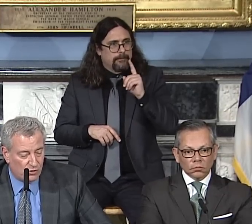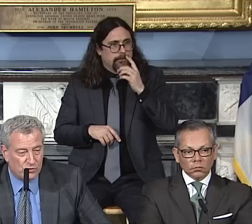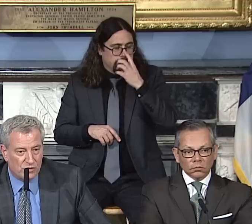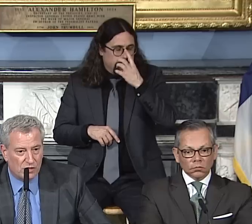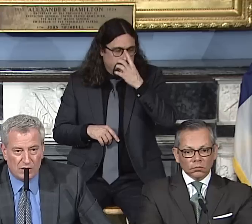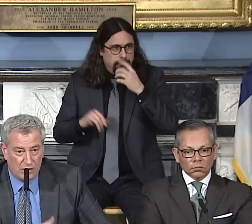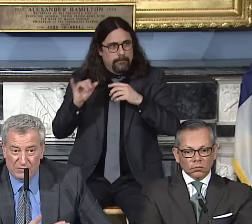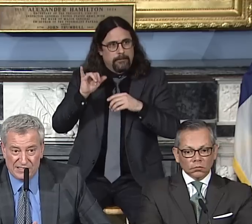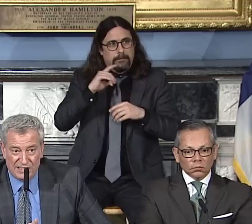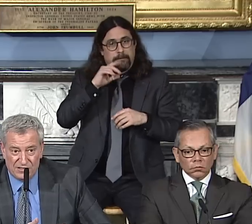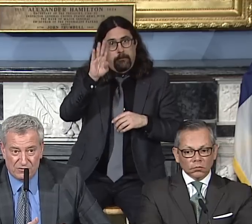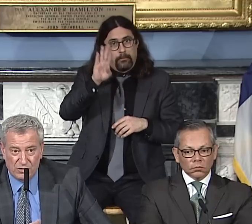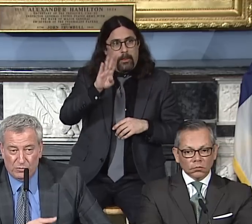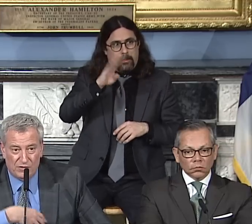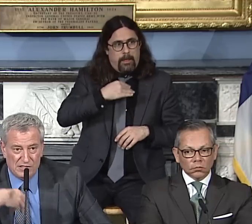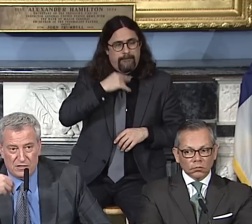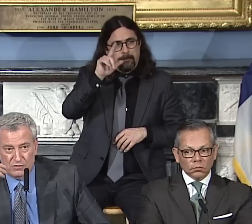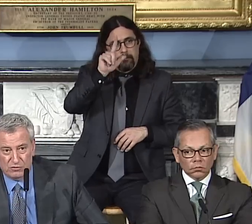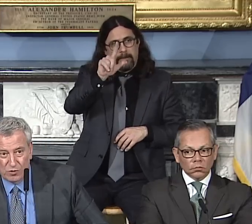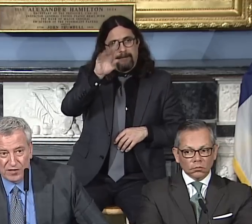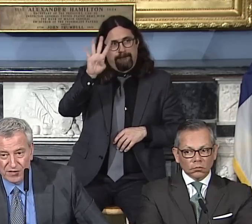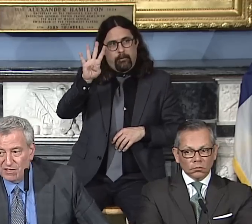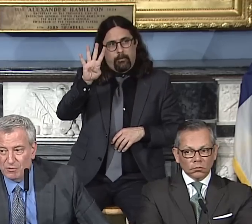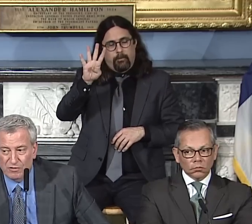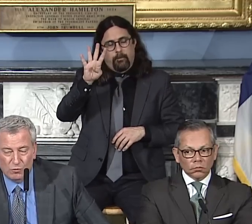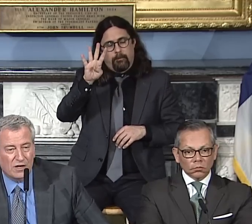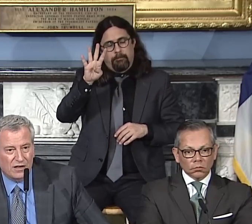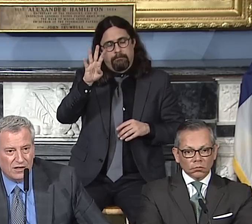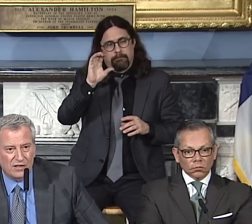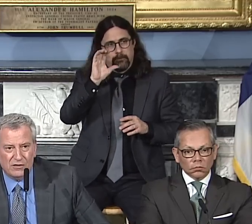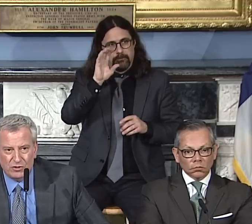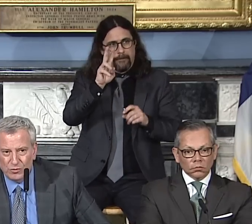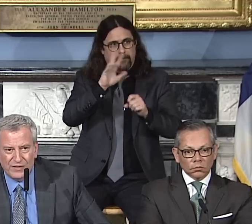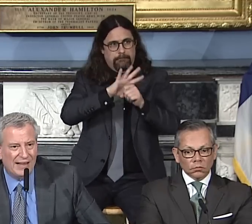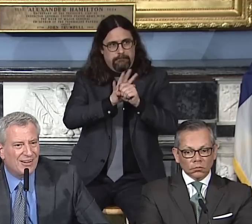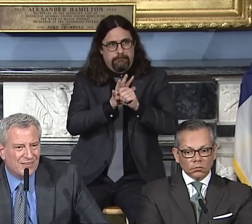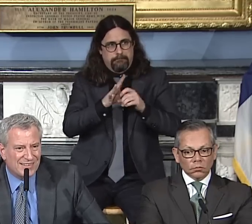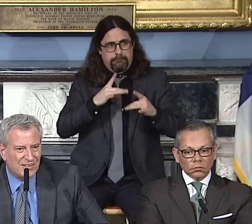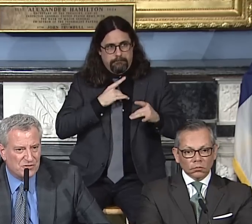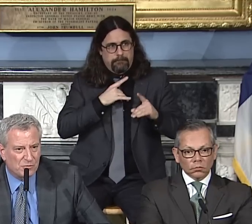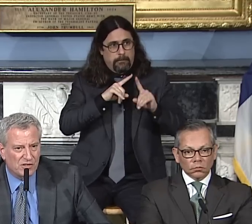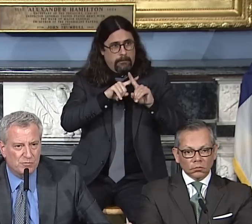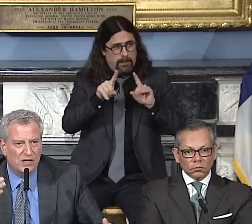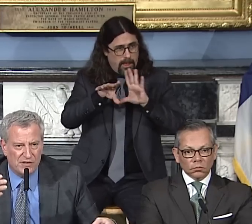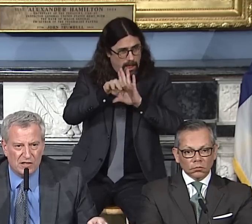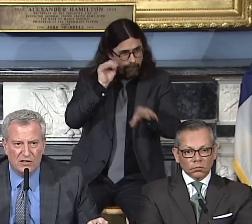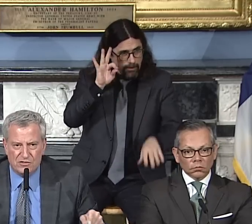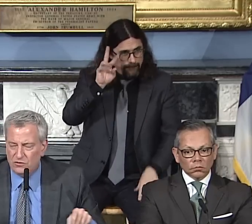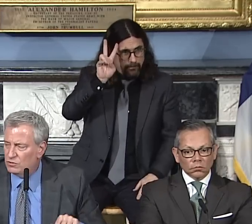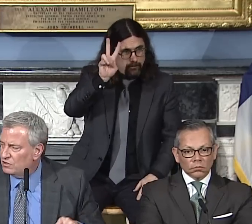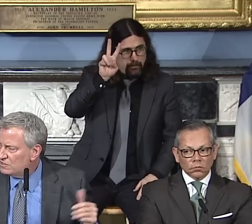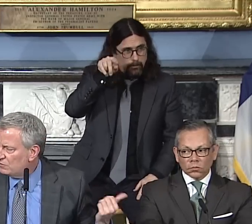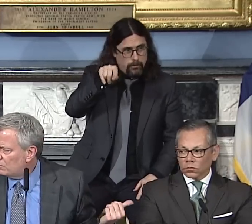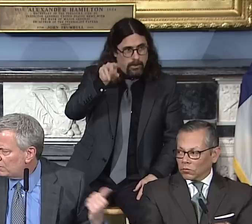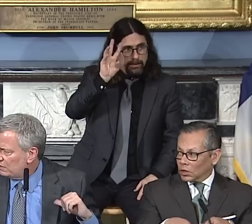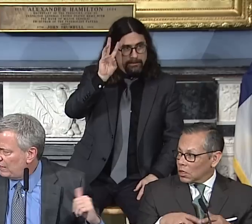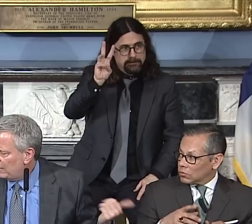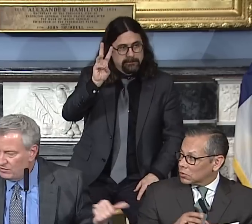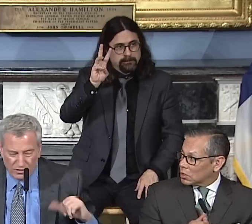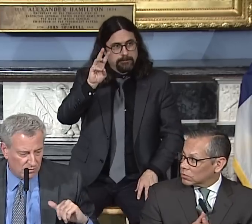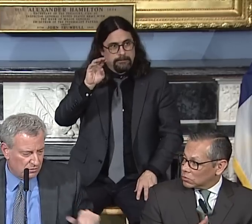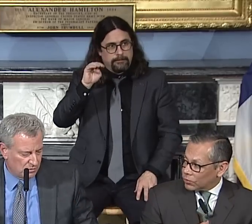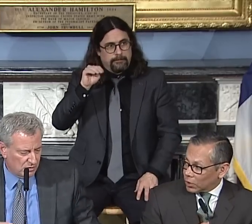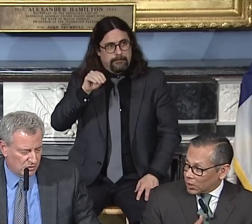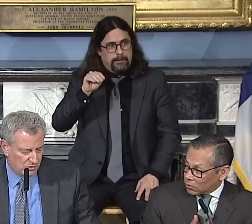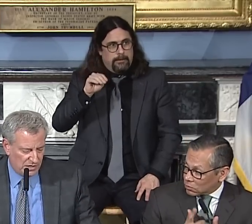if I told you I'm not saying this is real, but I said, there's one in this neighborhood, one in another, two in that, I don't think it tells you much, but I think a cluster would. Does anyone want to